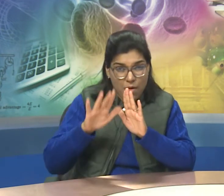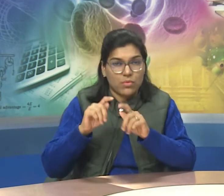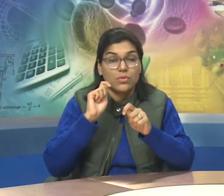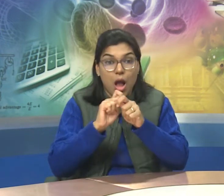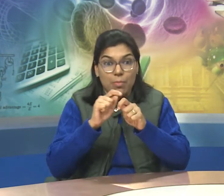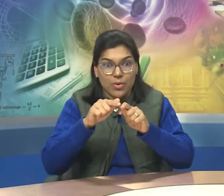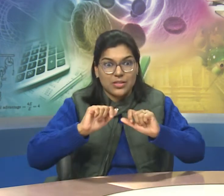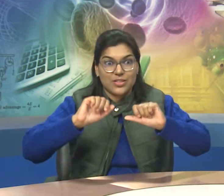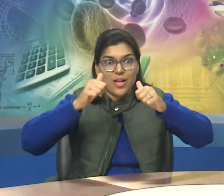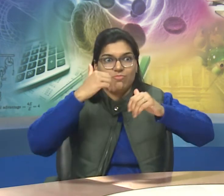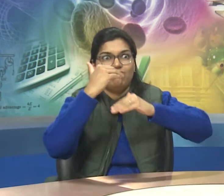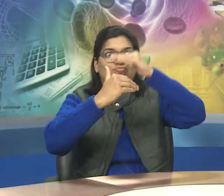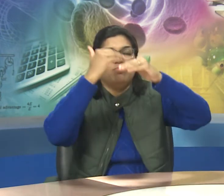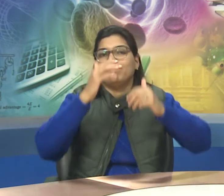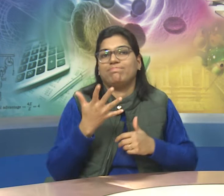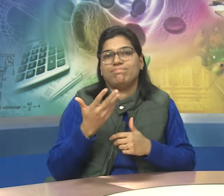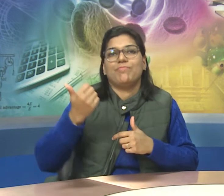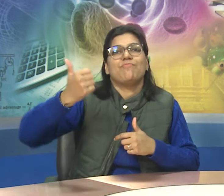to unqualified success